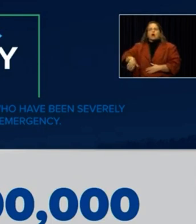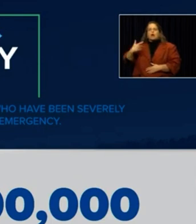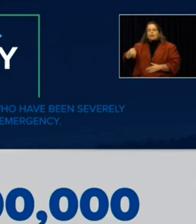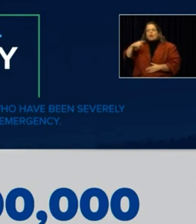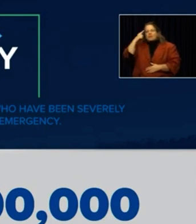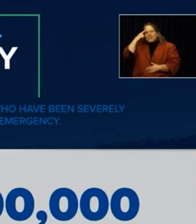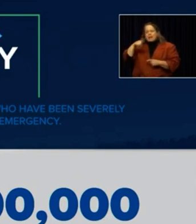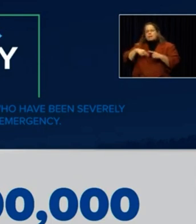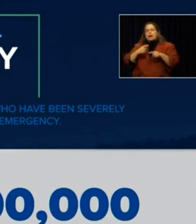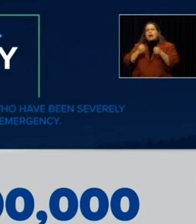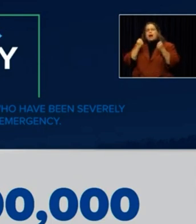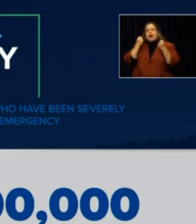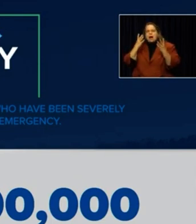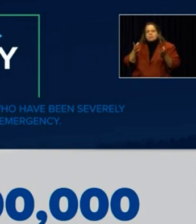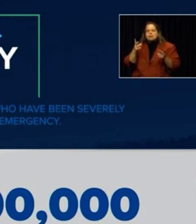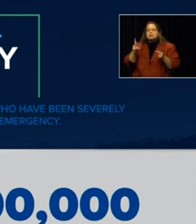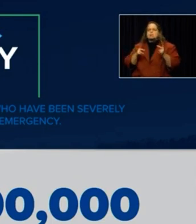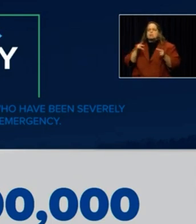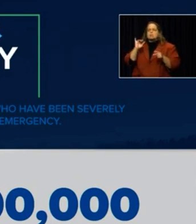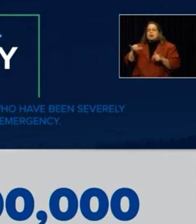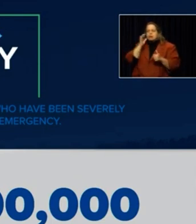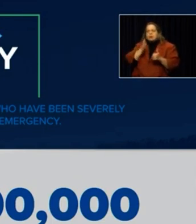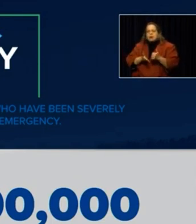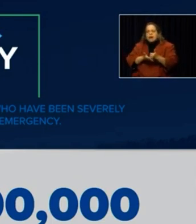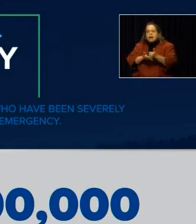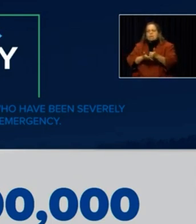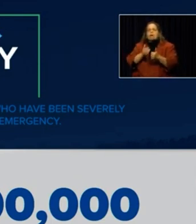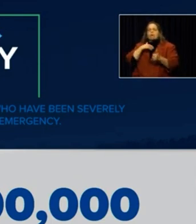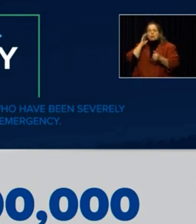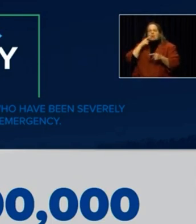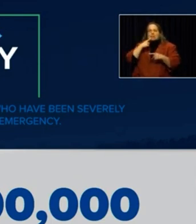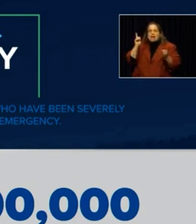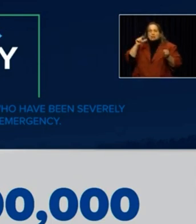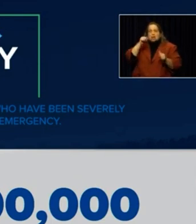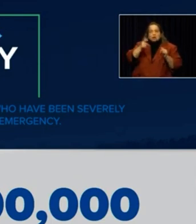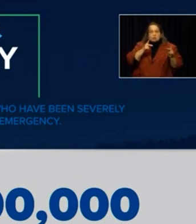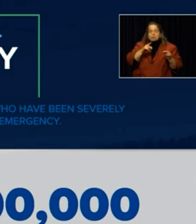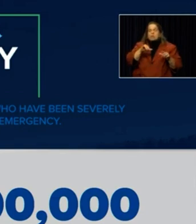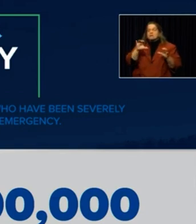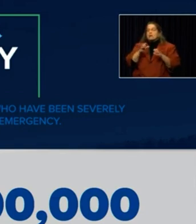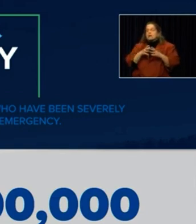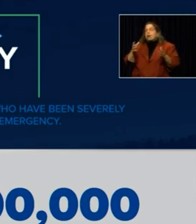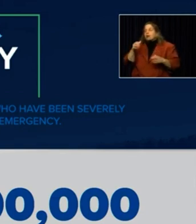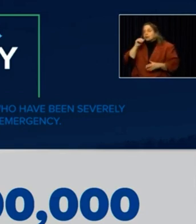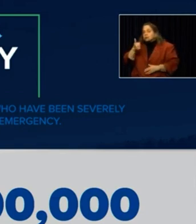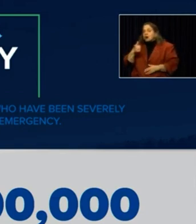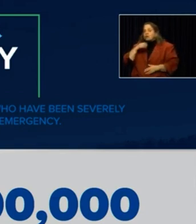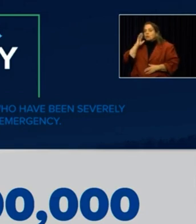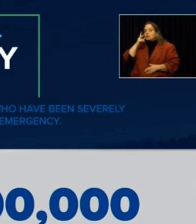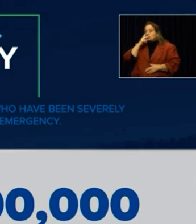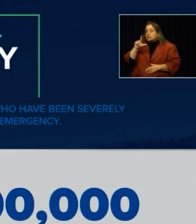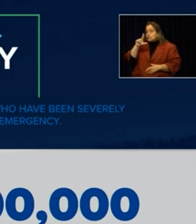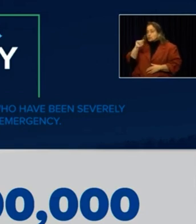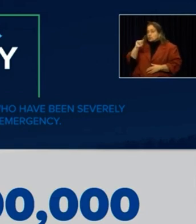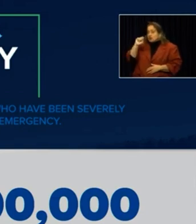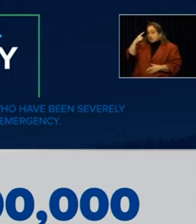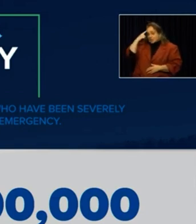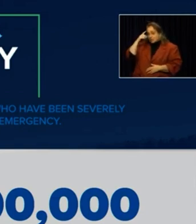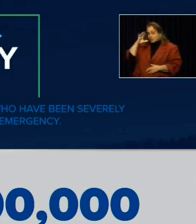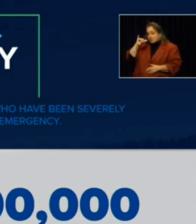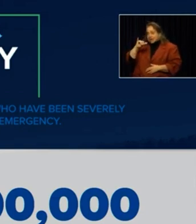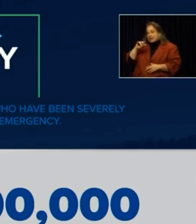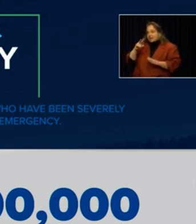gonna help. And we'll announce a lot of others that have done a lot tomorrow. We'll see Lieutenant governor via video tomorrow. We try to